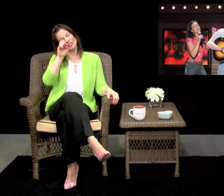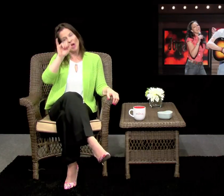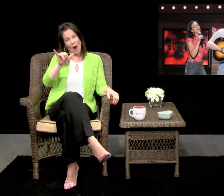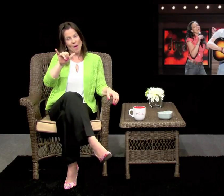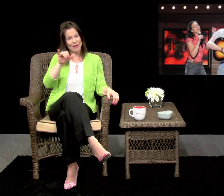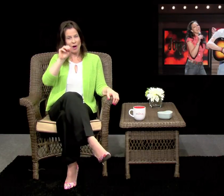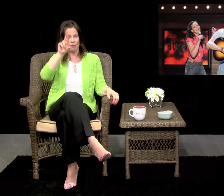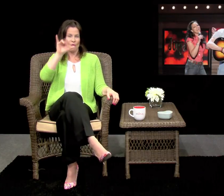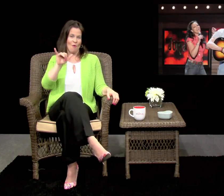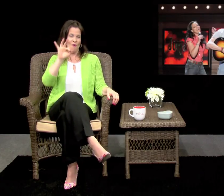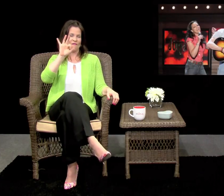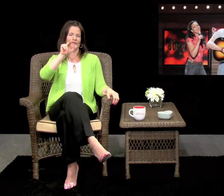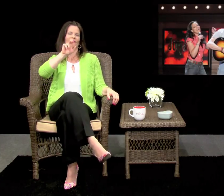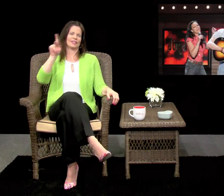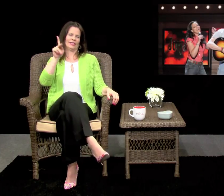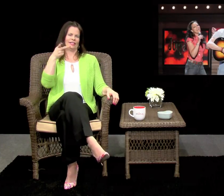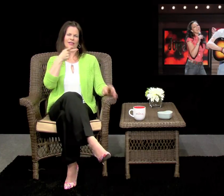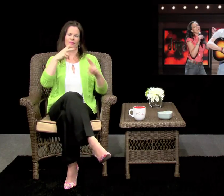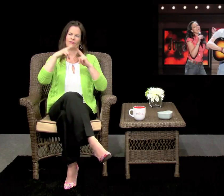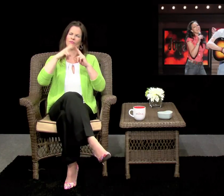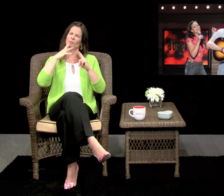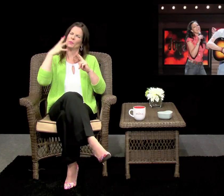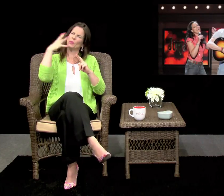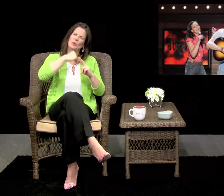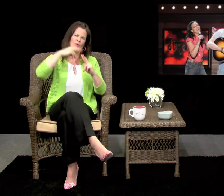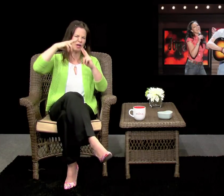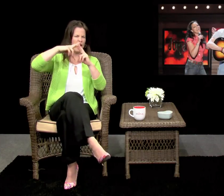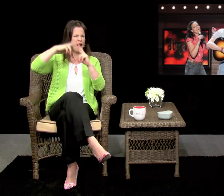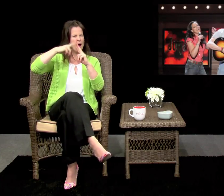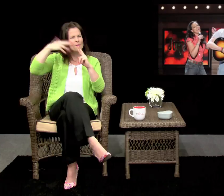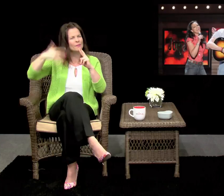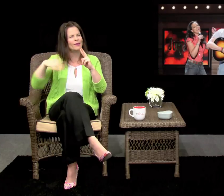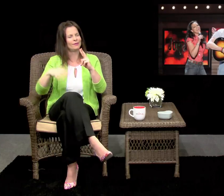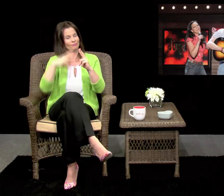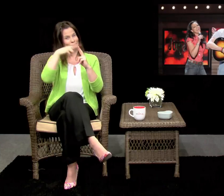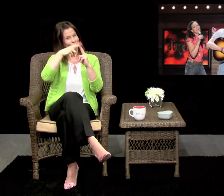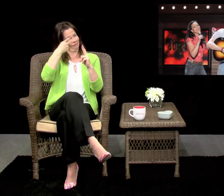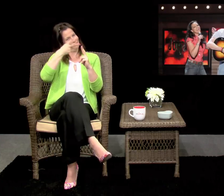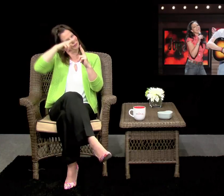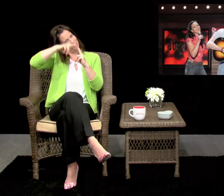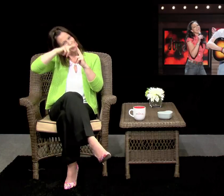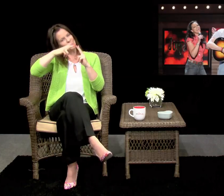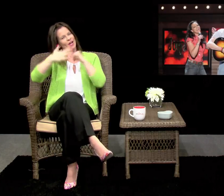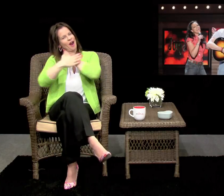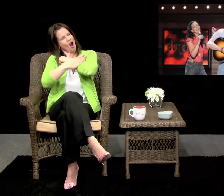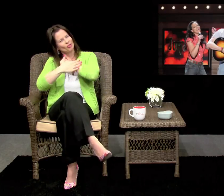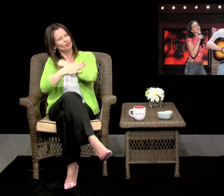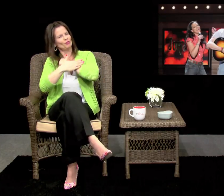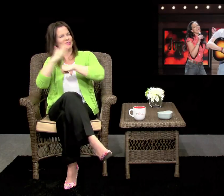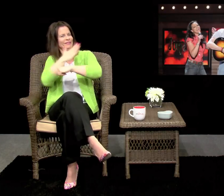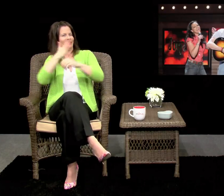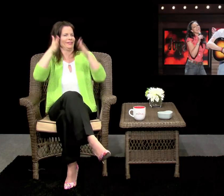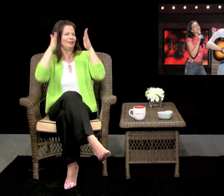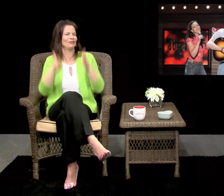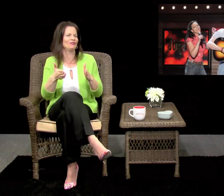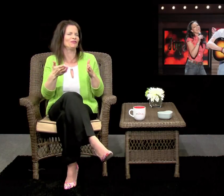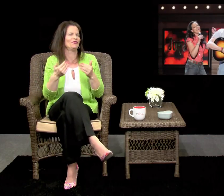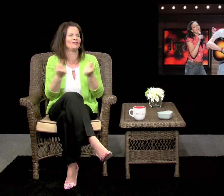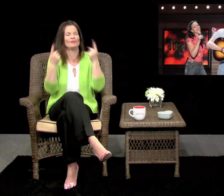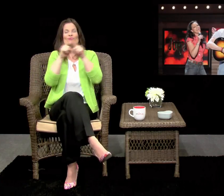couple. So here they are, Joey and Rory Feek. And they're a couple. They sing country